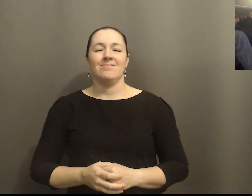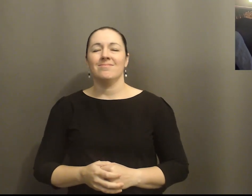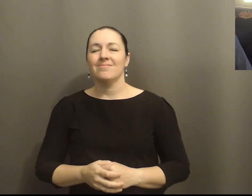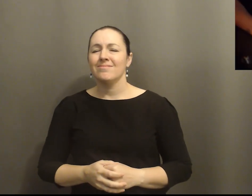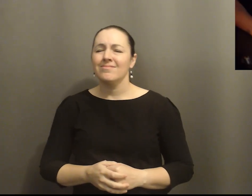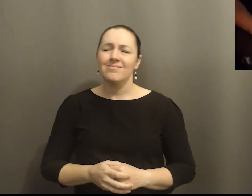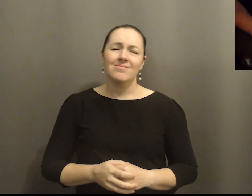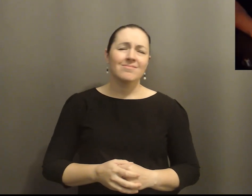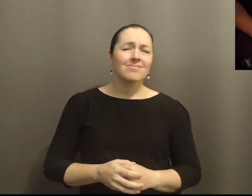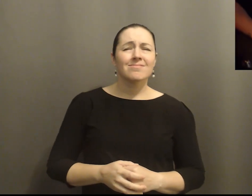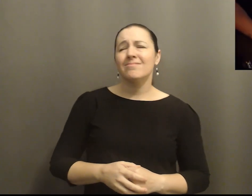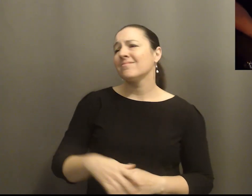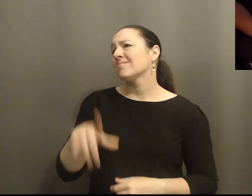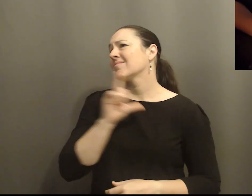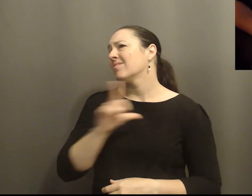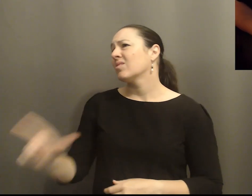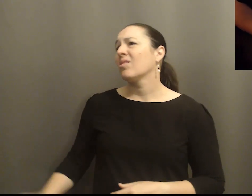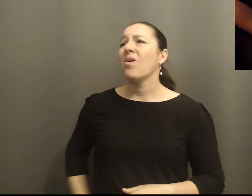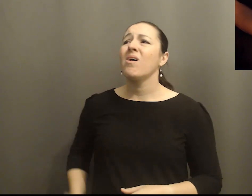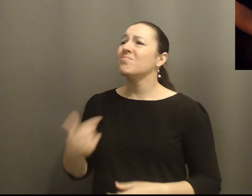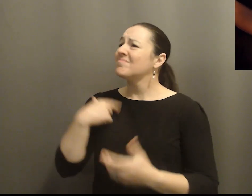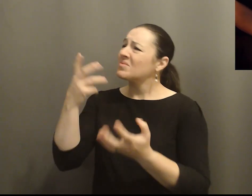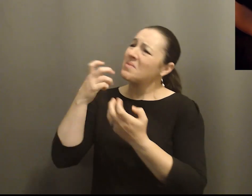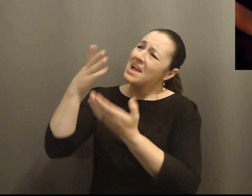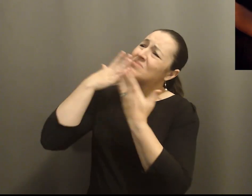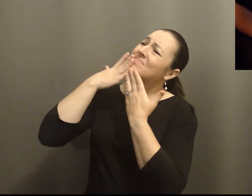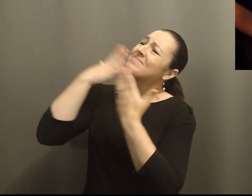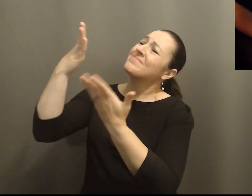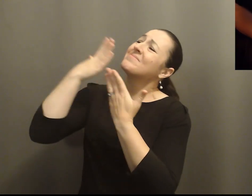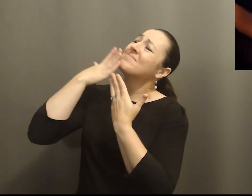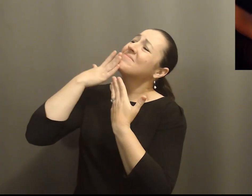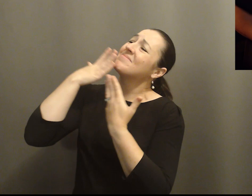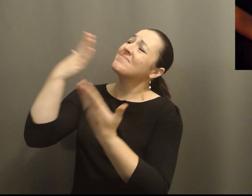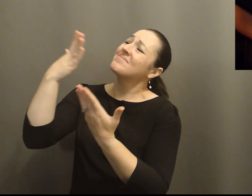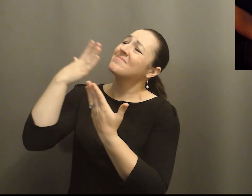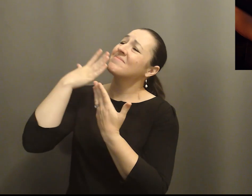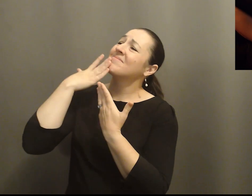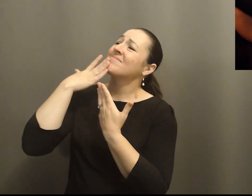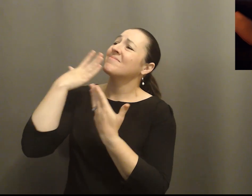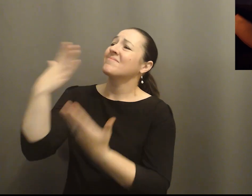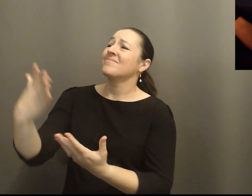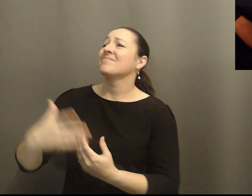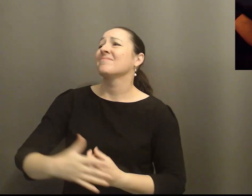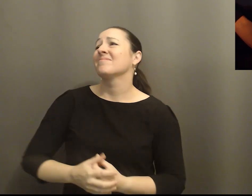Oh, I just want to thank you, Lord